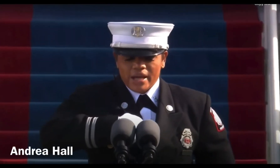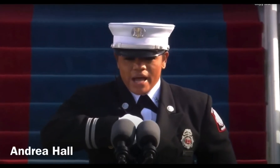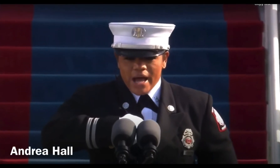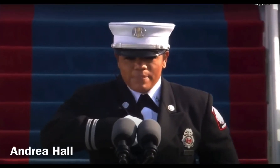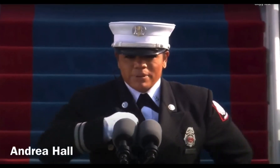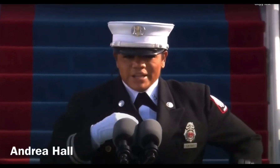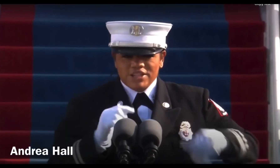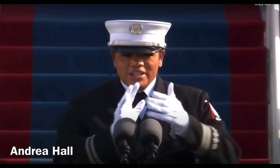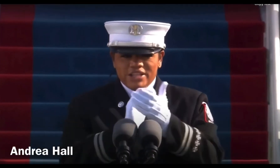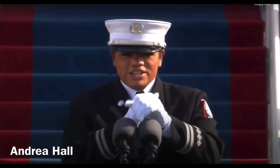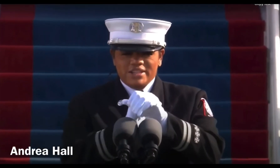I pledge allegiance